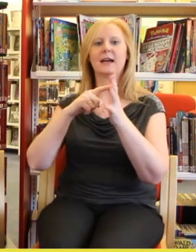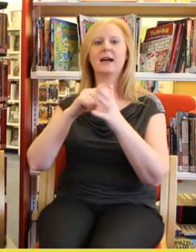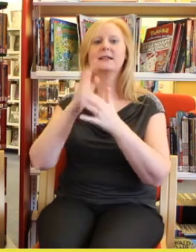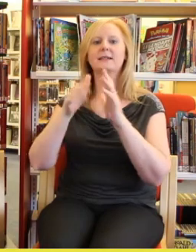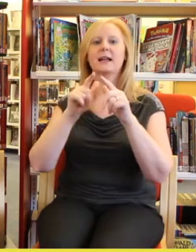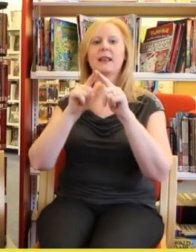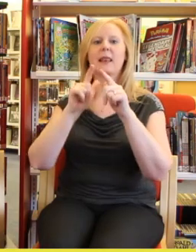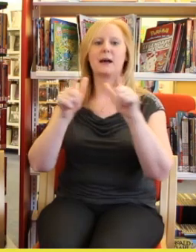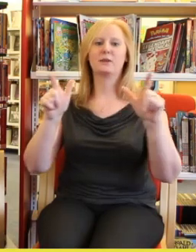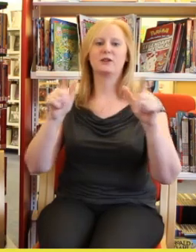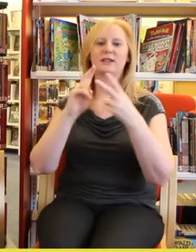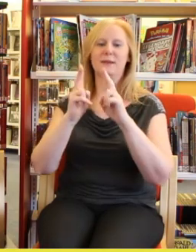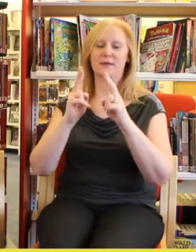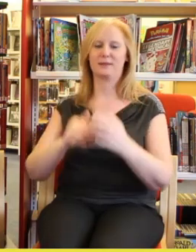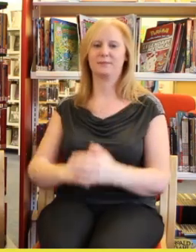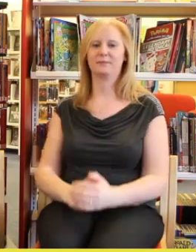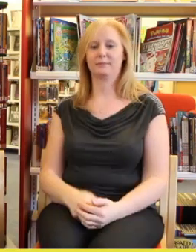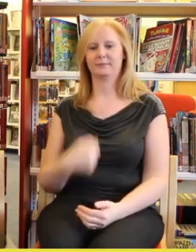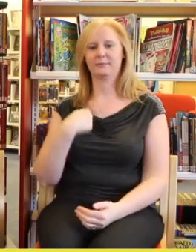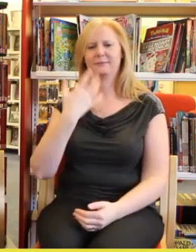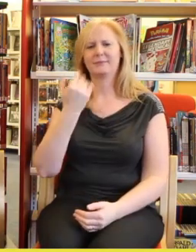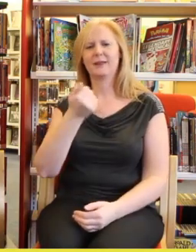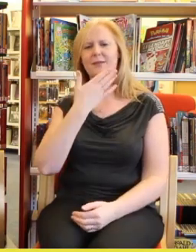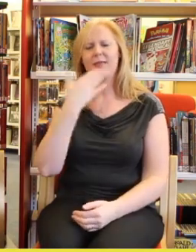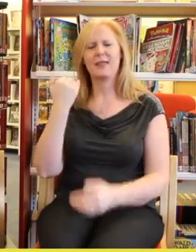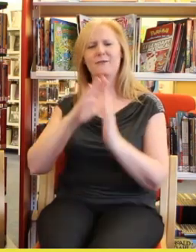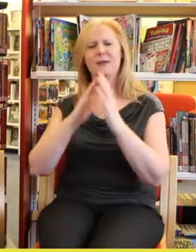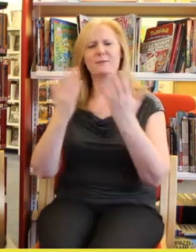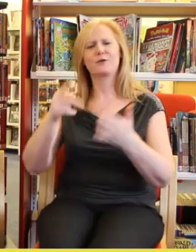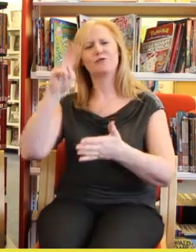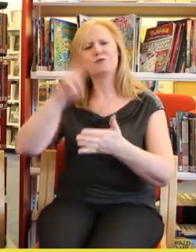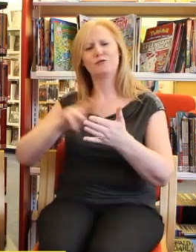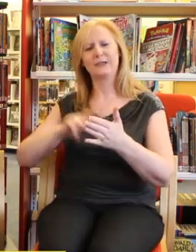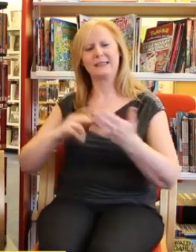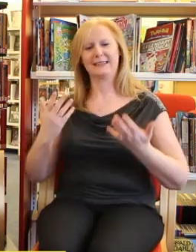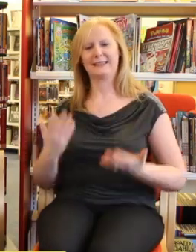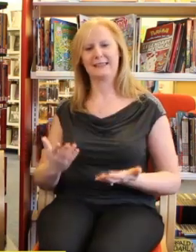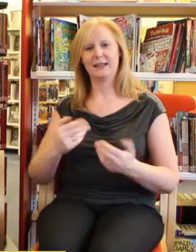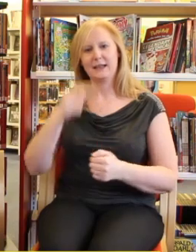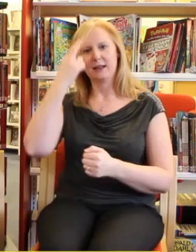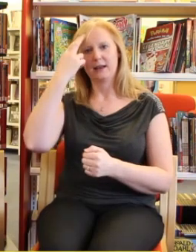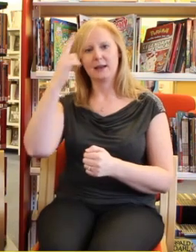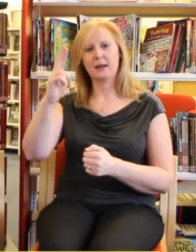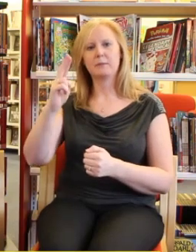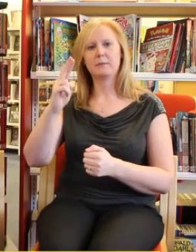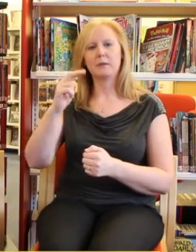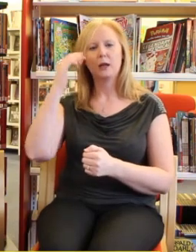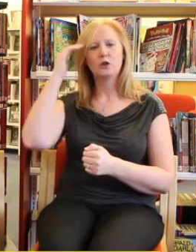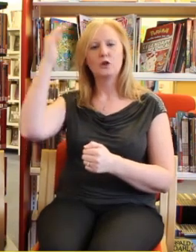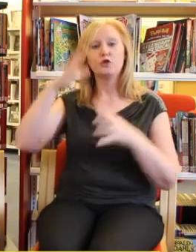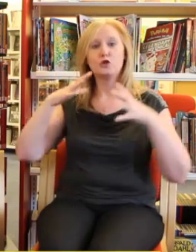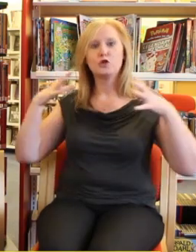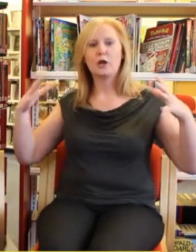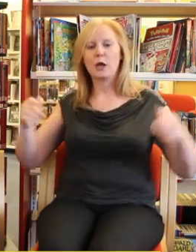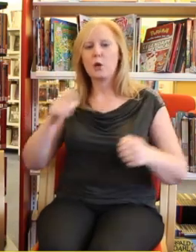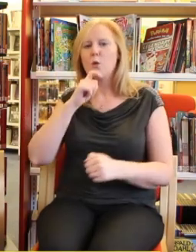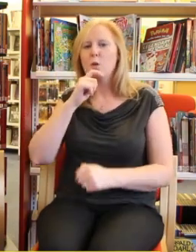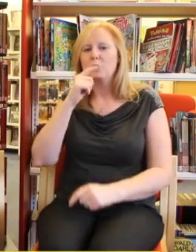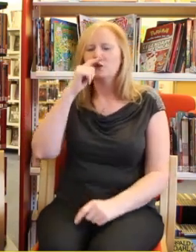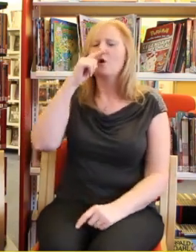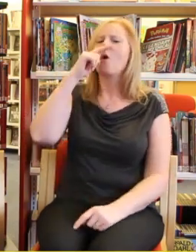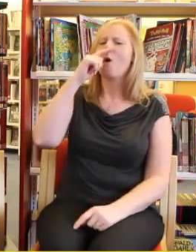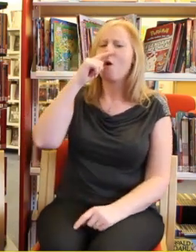Now I have a lovely book for us to read today. It's called The Giant Who Snored